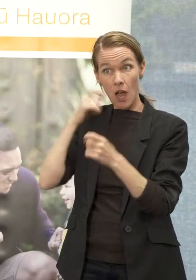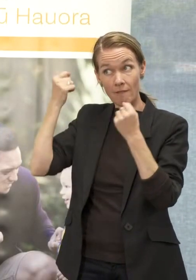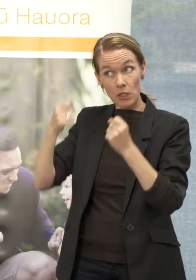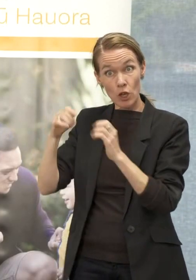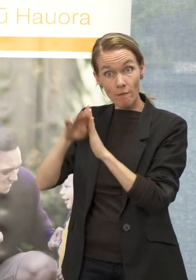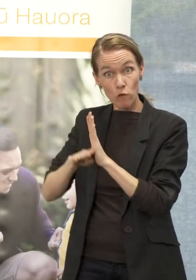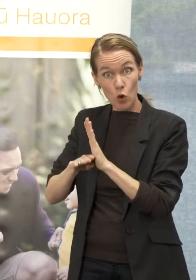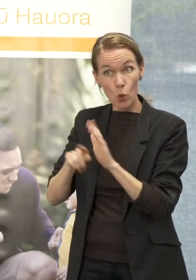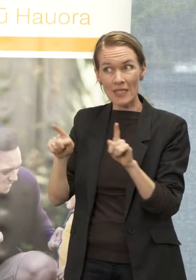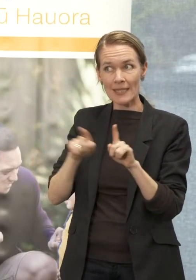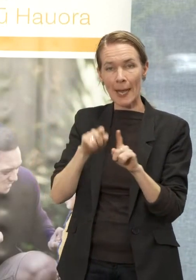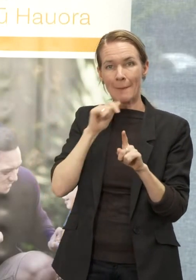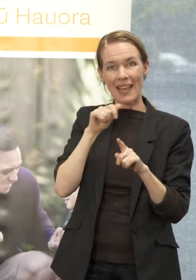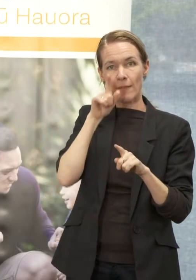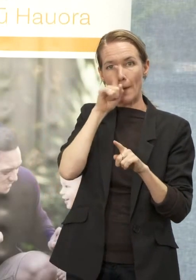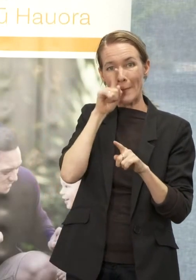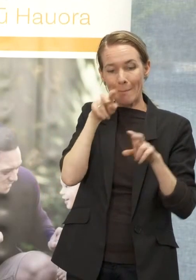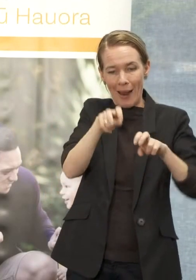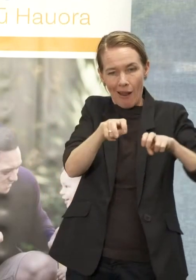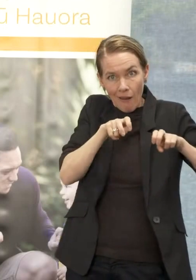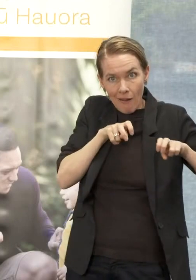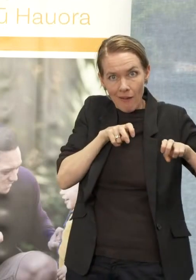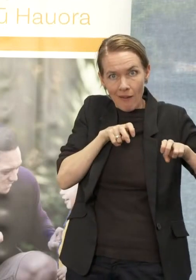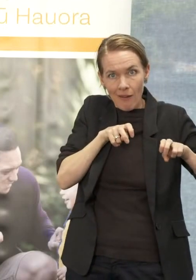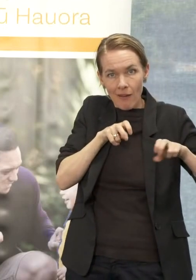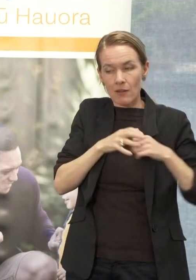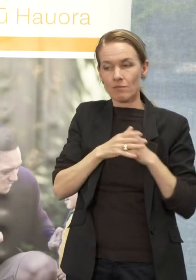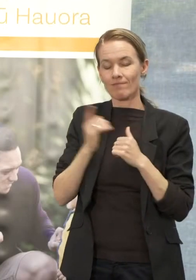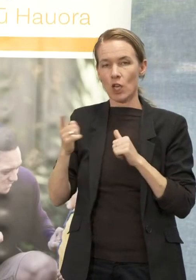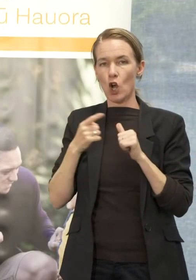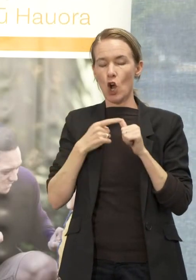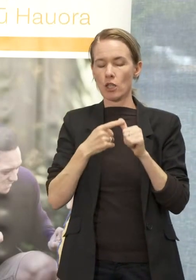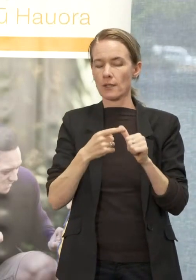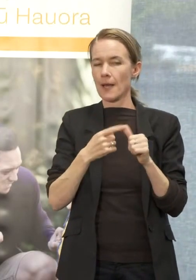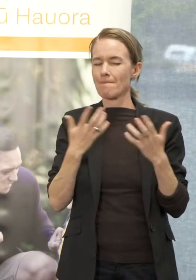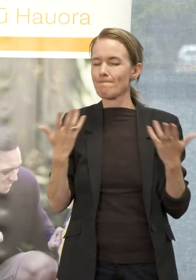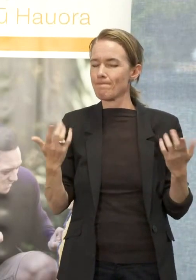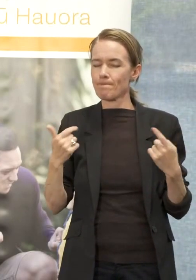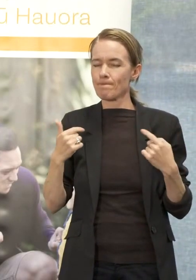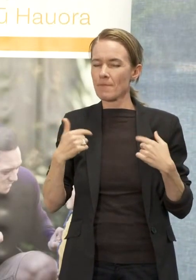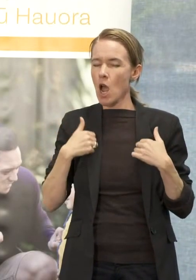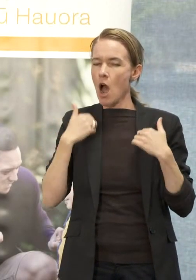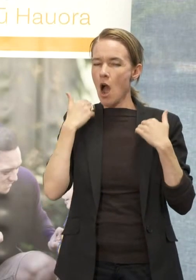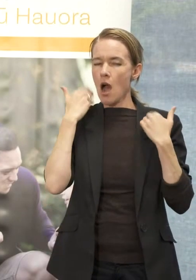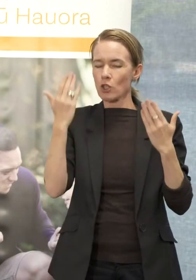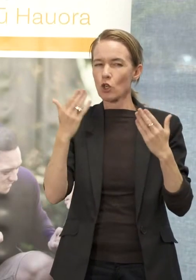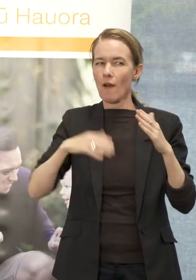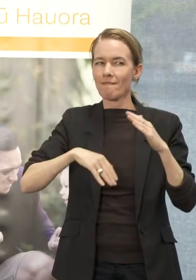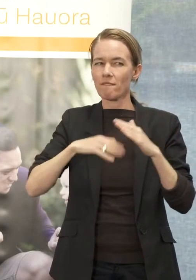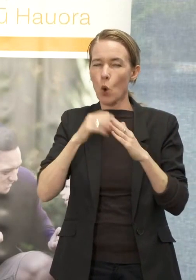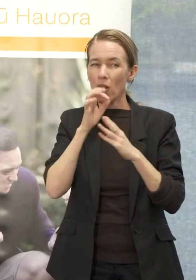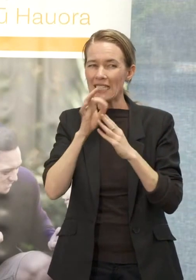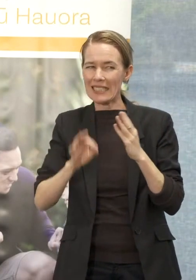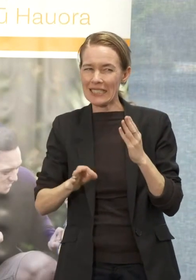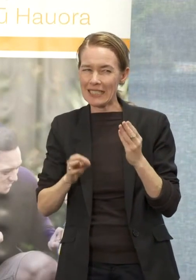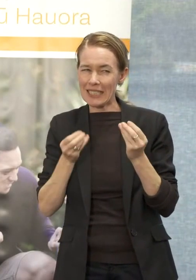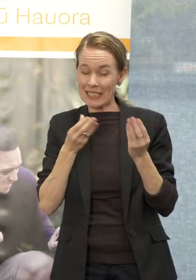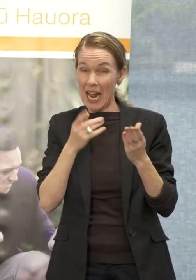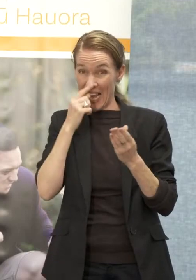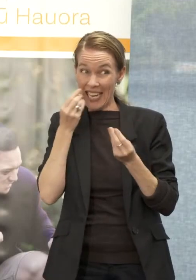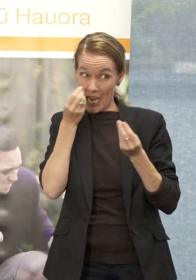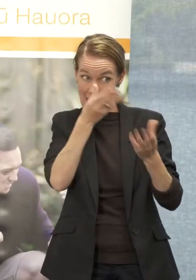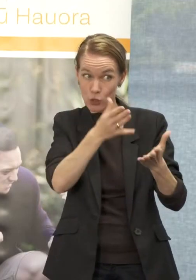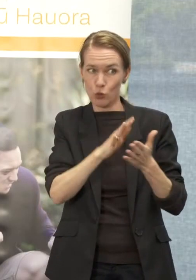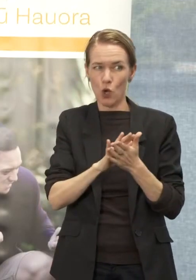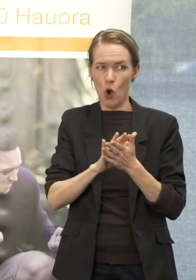the rules are actually quite. It does depend on. It's not just flying the plane, it's about the stayover in those countries.